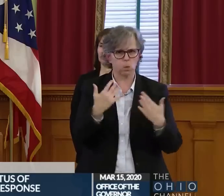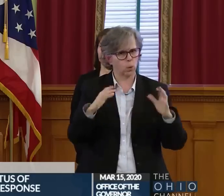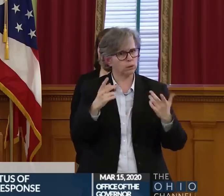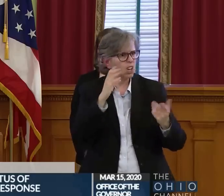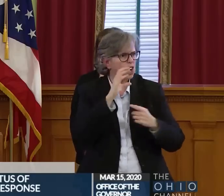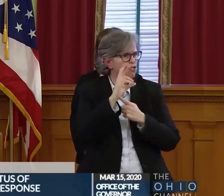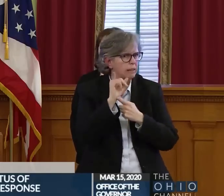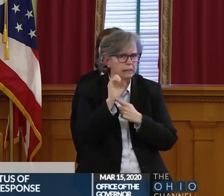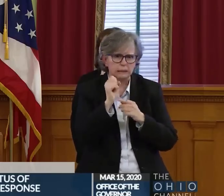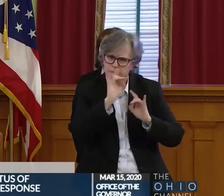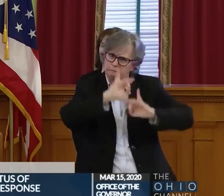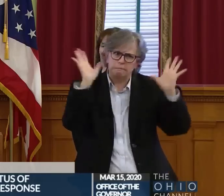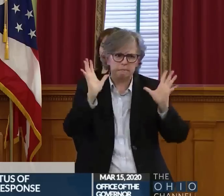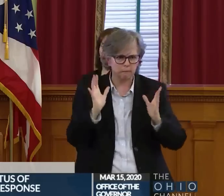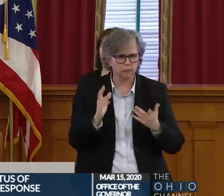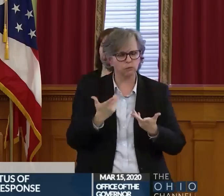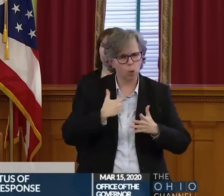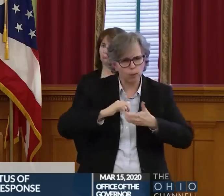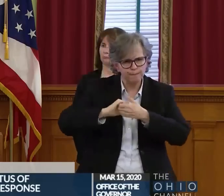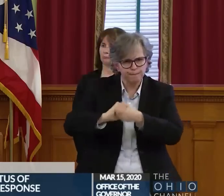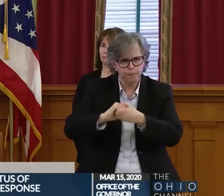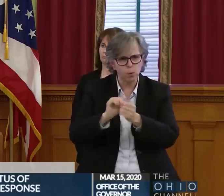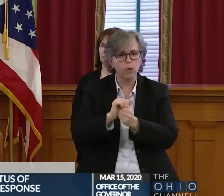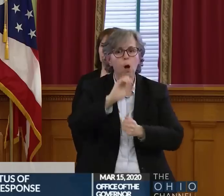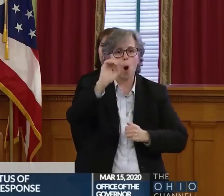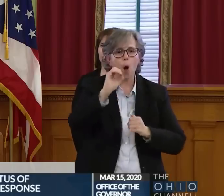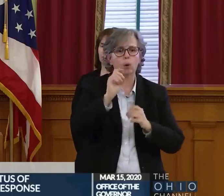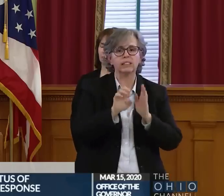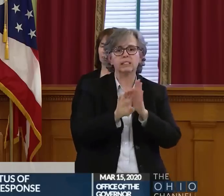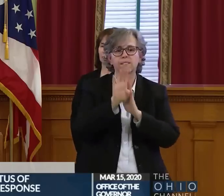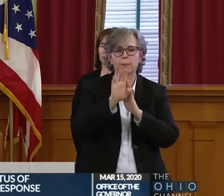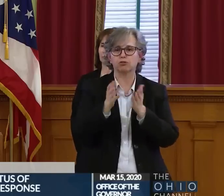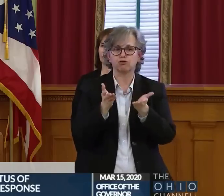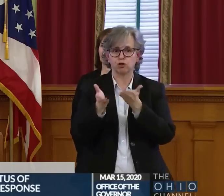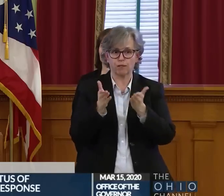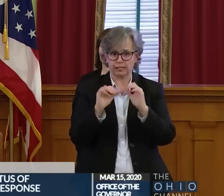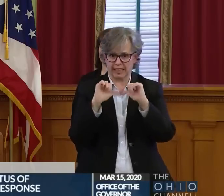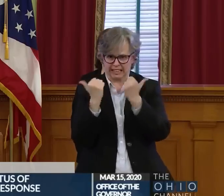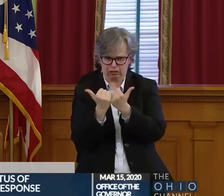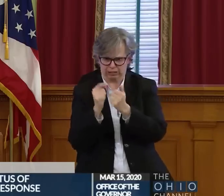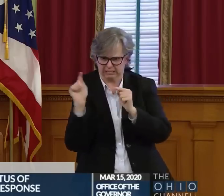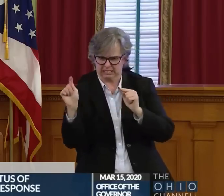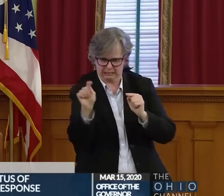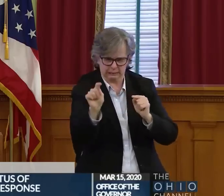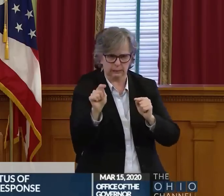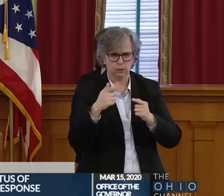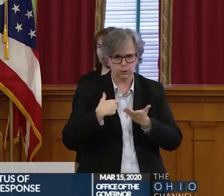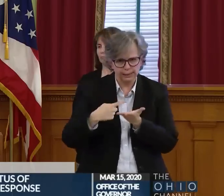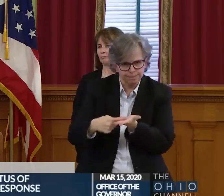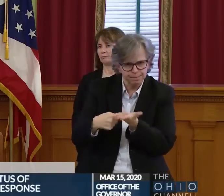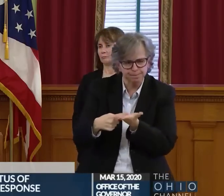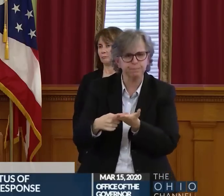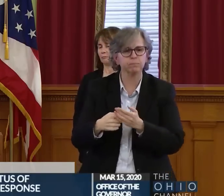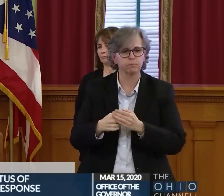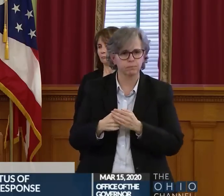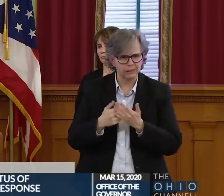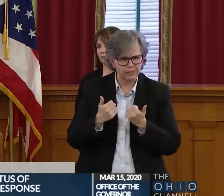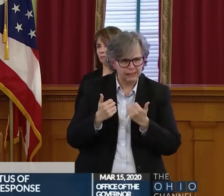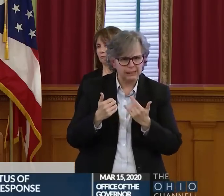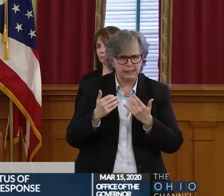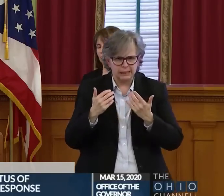Services Agency is actively working this week to submit the necessary information required to qualify the state for the U.S.